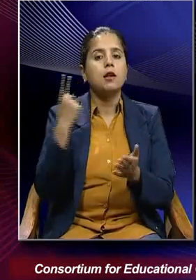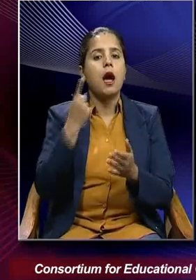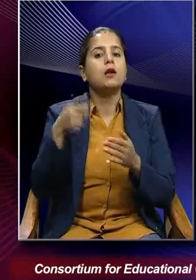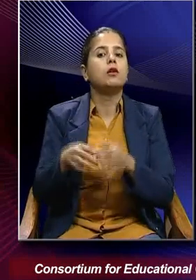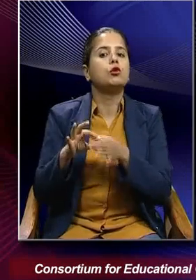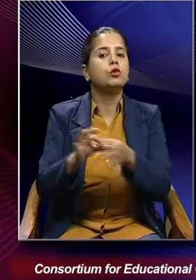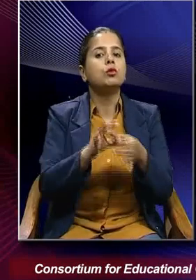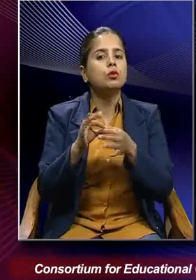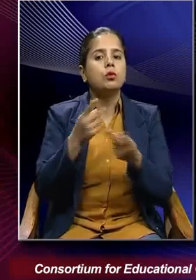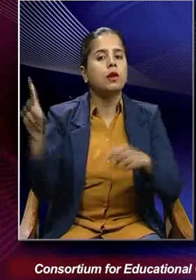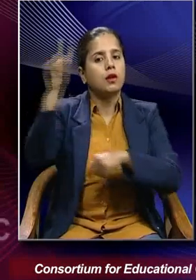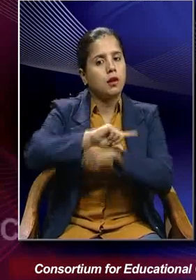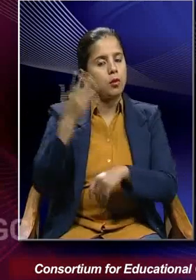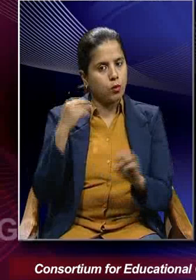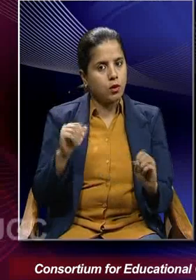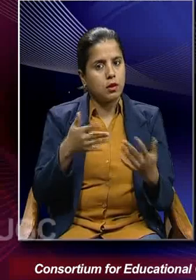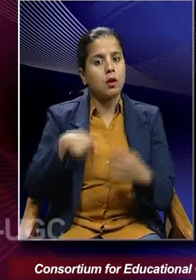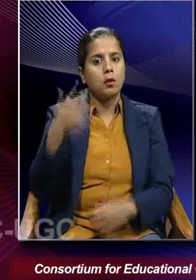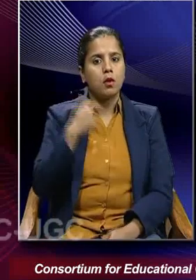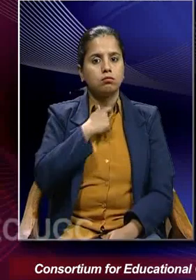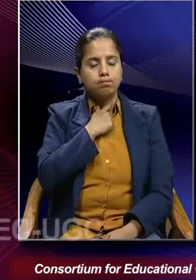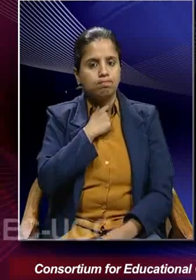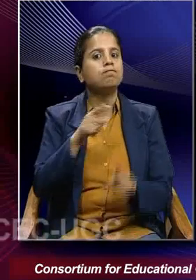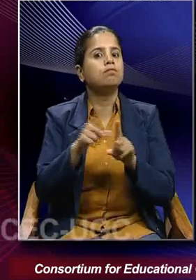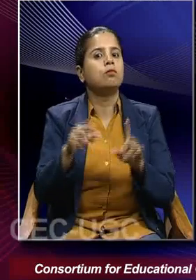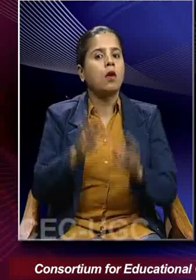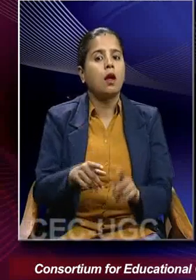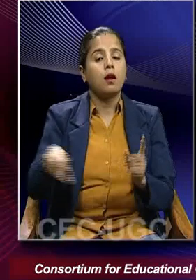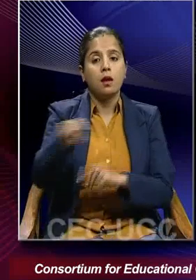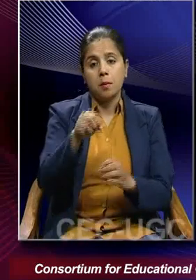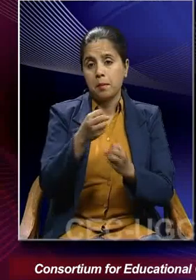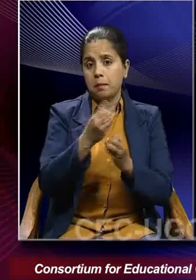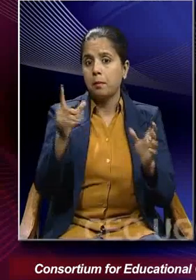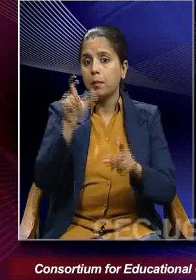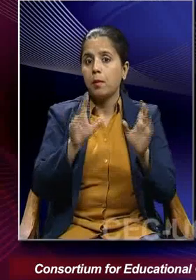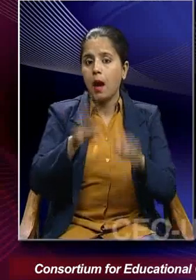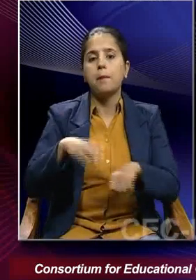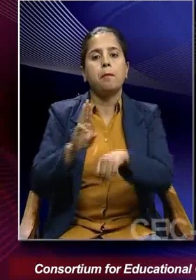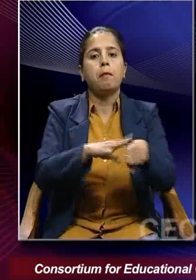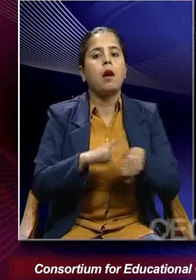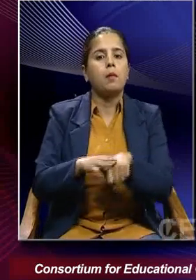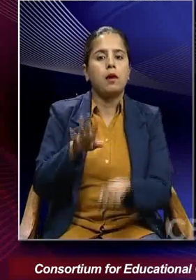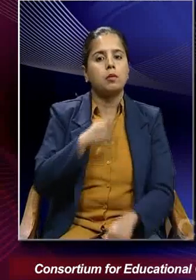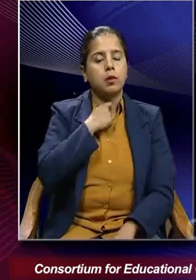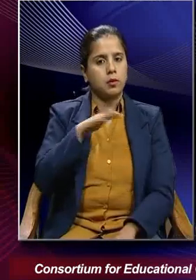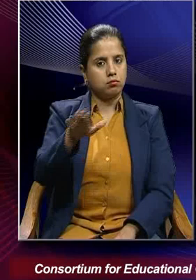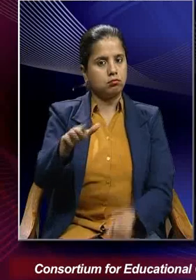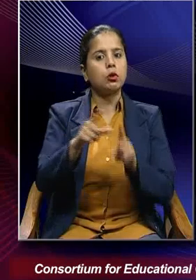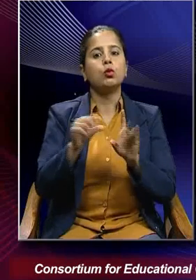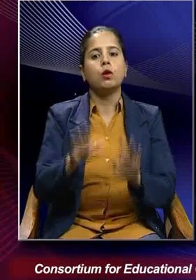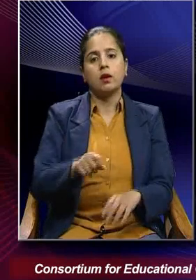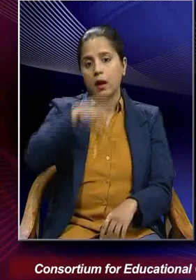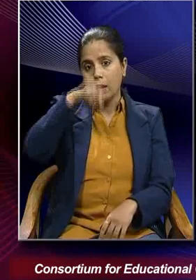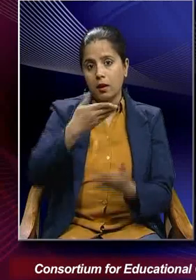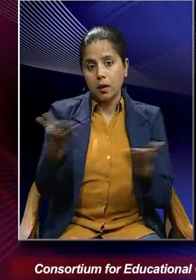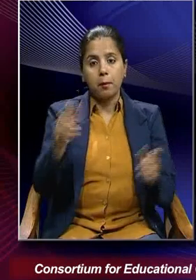being celebrated in India, the kind of pledge which is being taken by the members, the people of India or the citizens